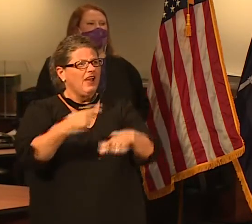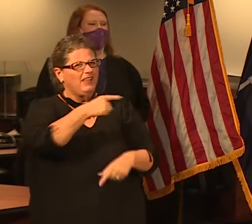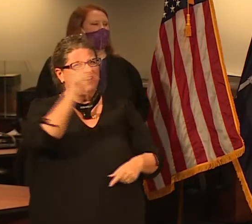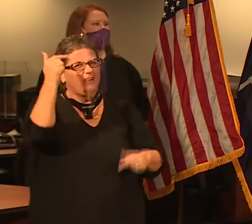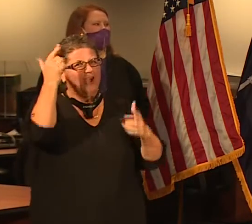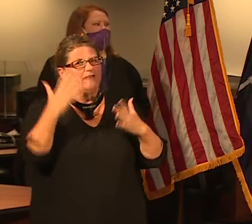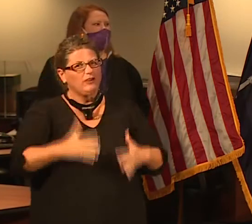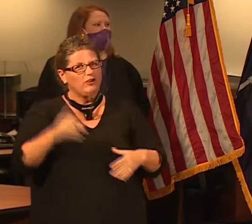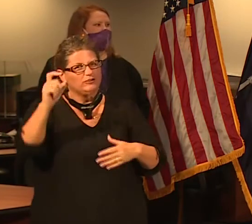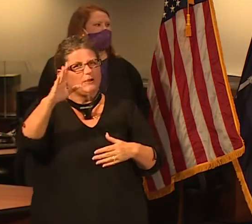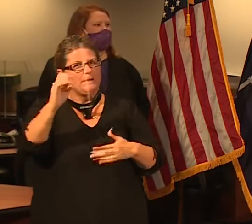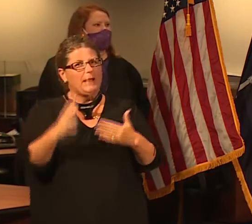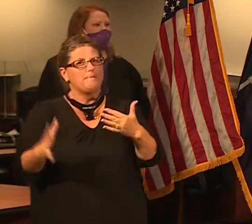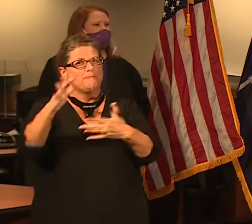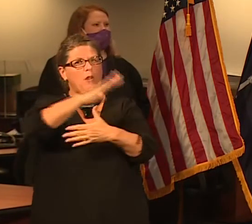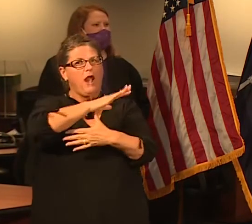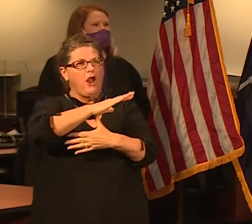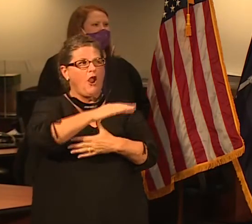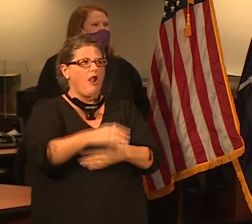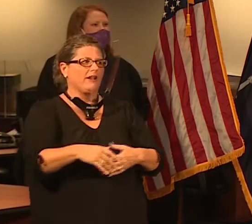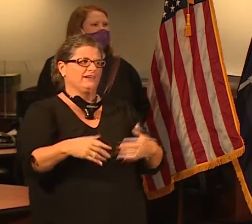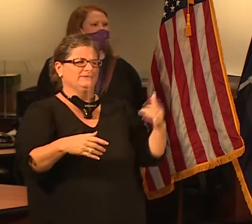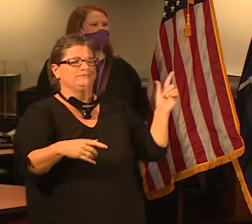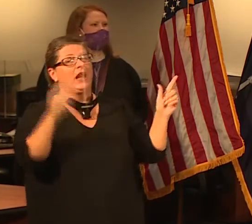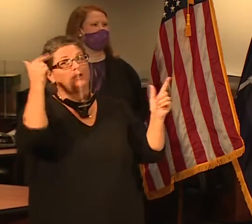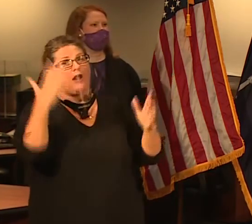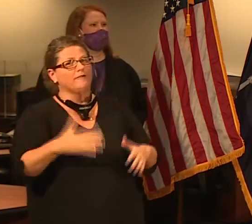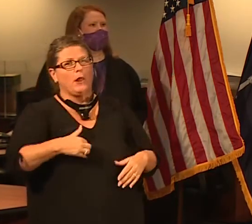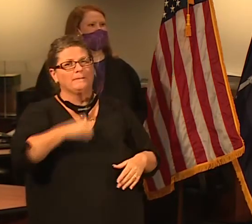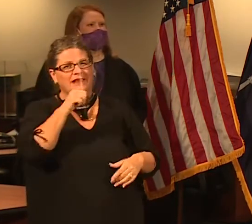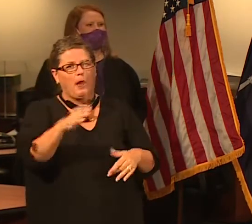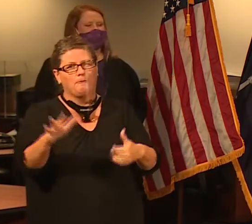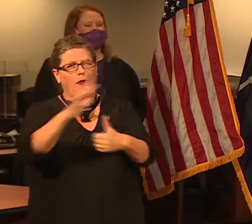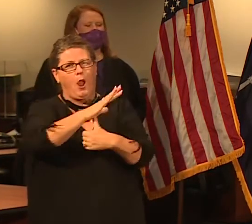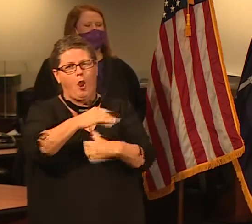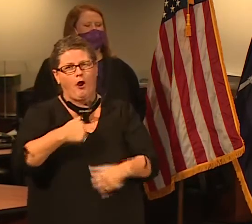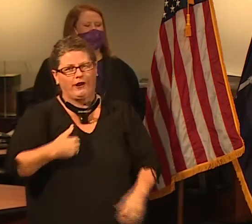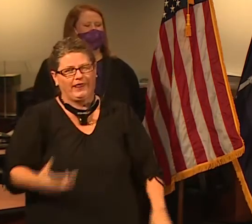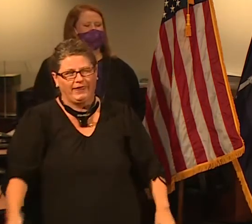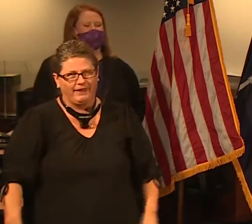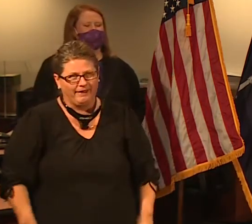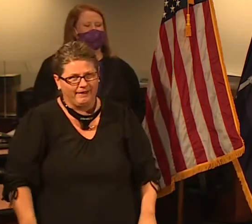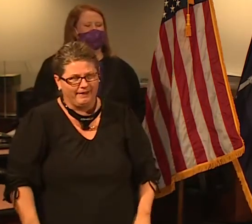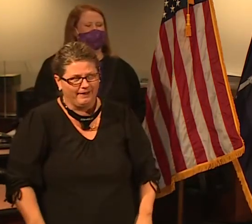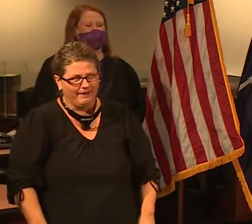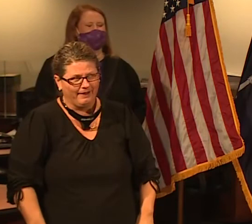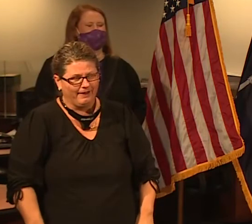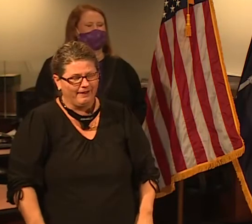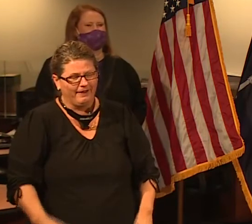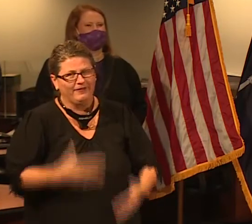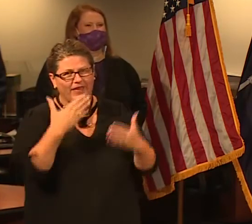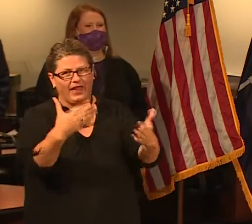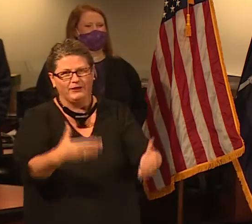to get a vaccine? Our governor's not a priority for some people. I